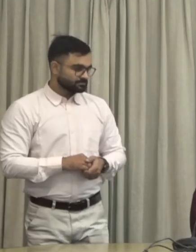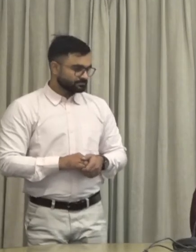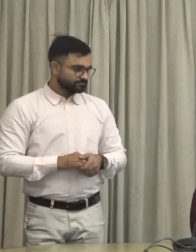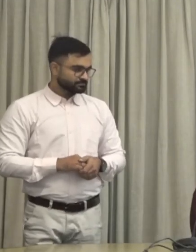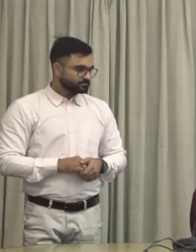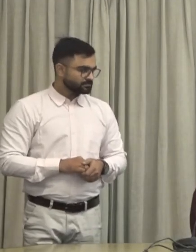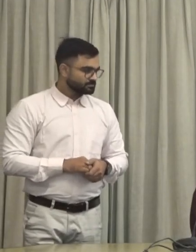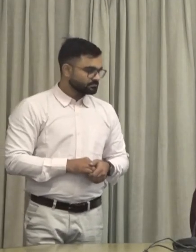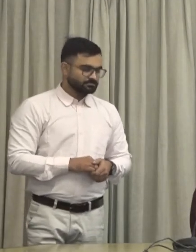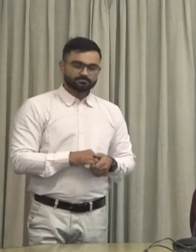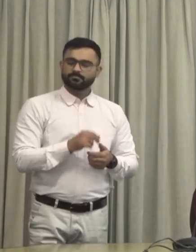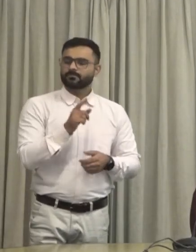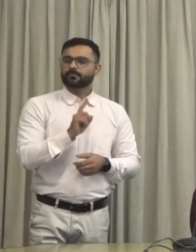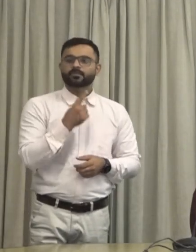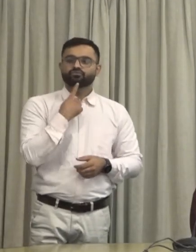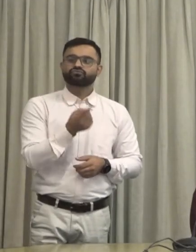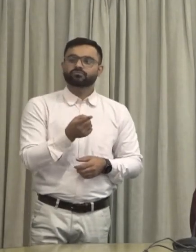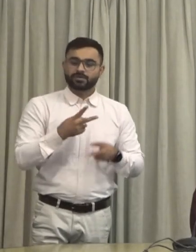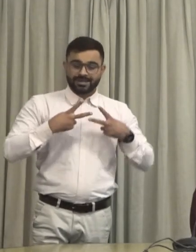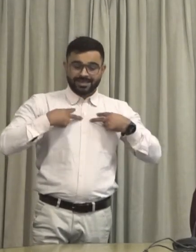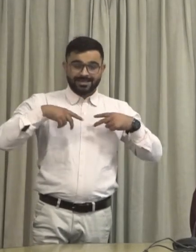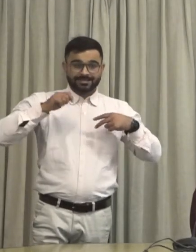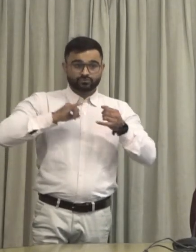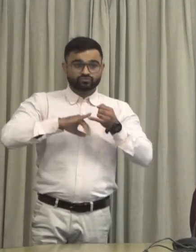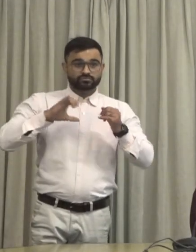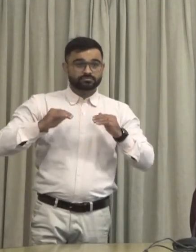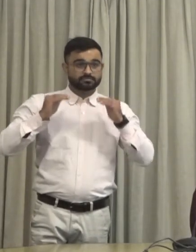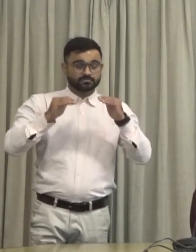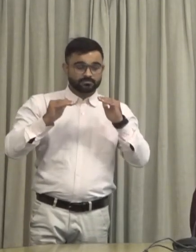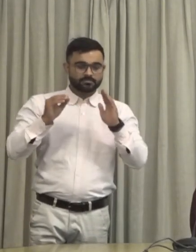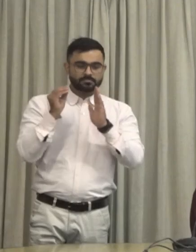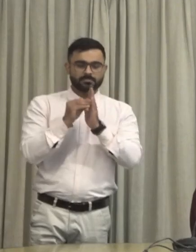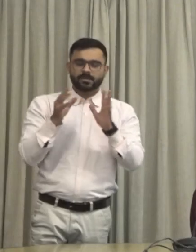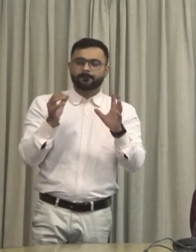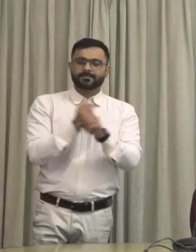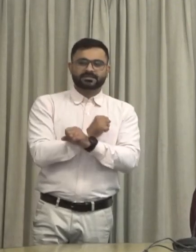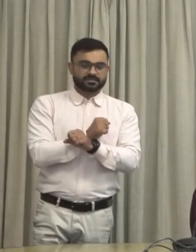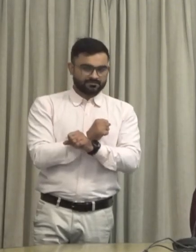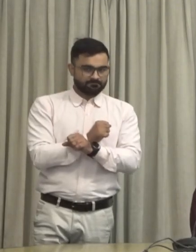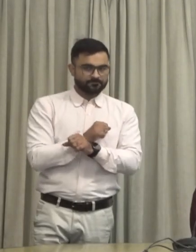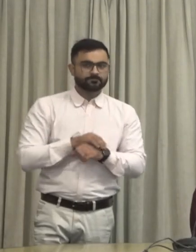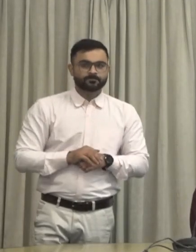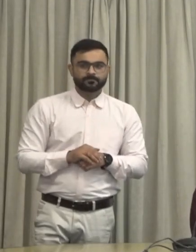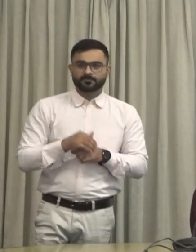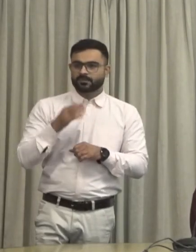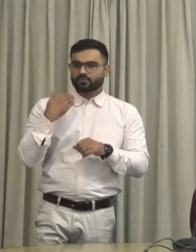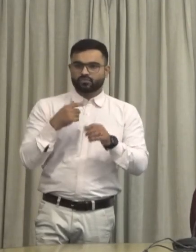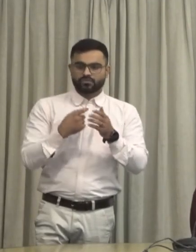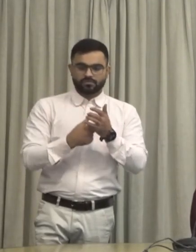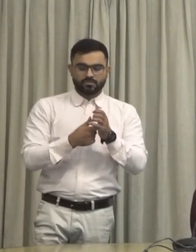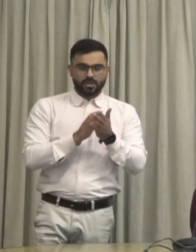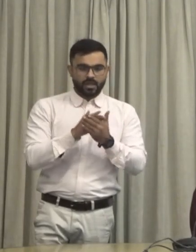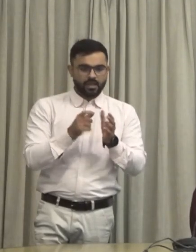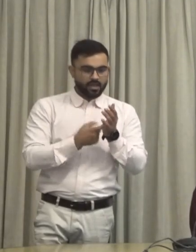here? In the Supreme Court, the point was totally missed in Harish Rana's case. It